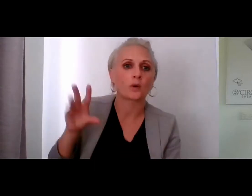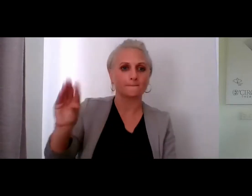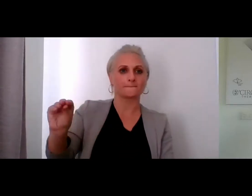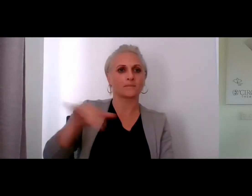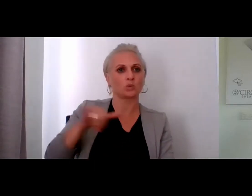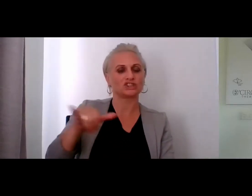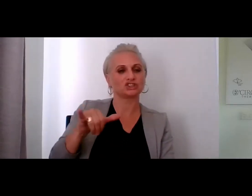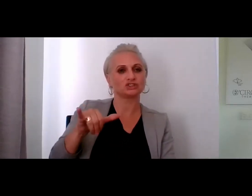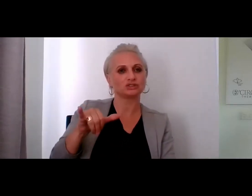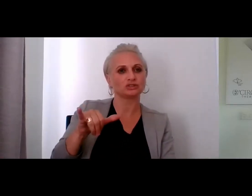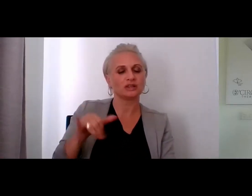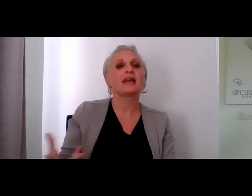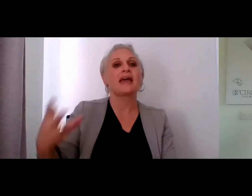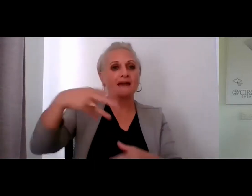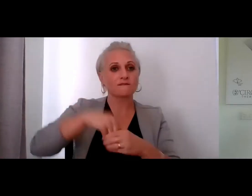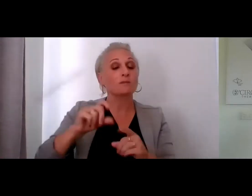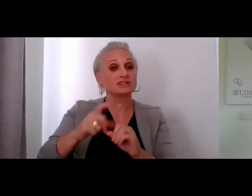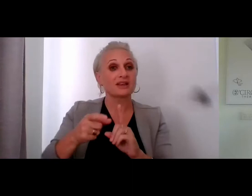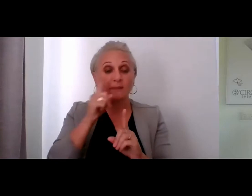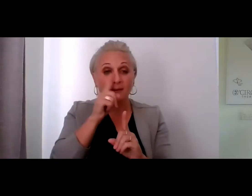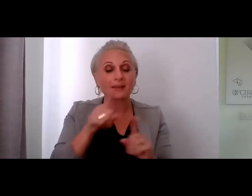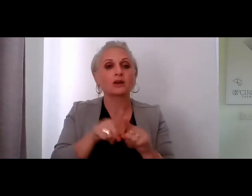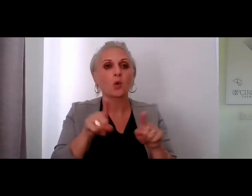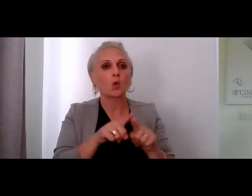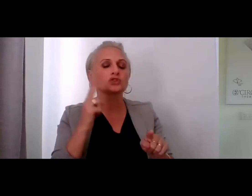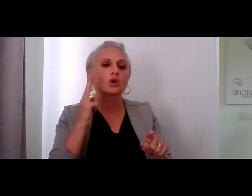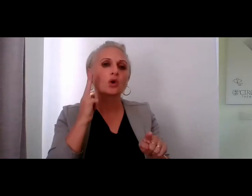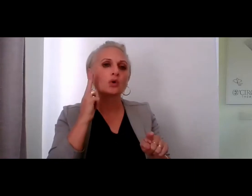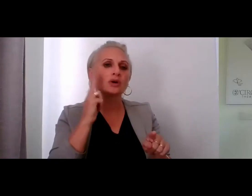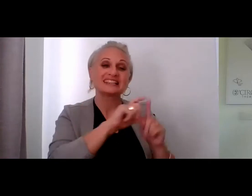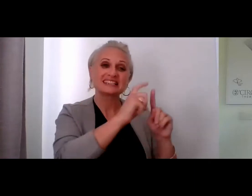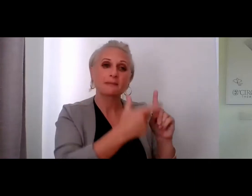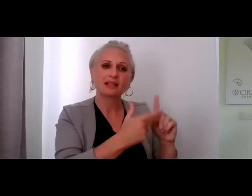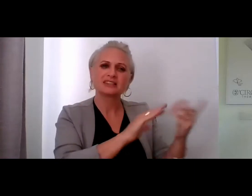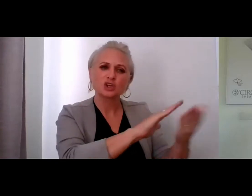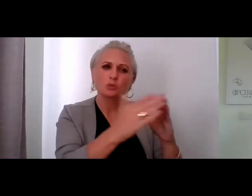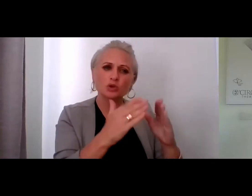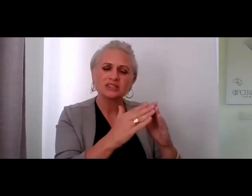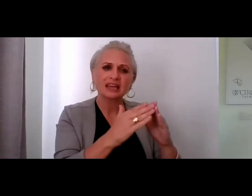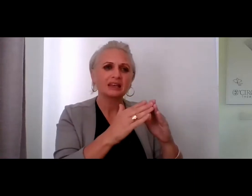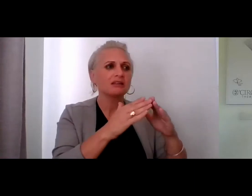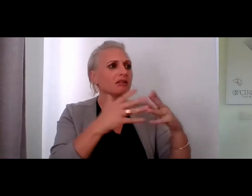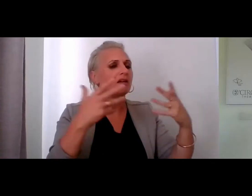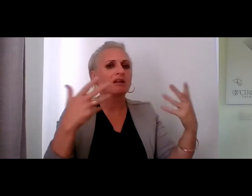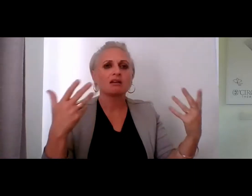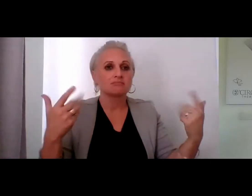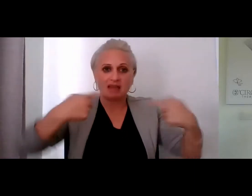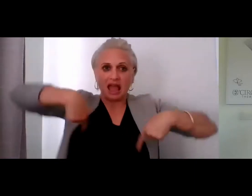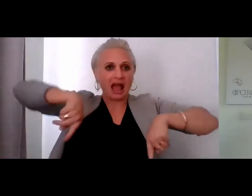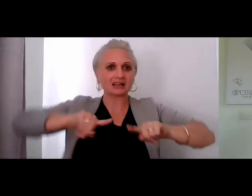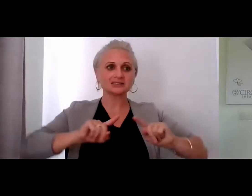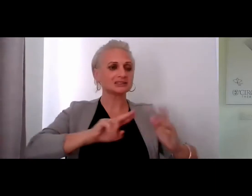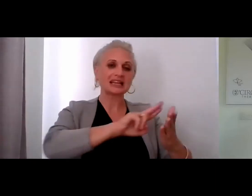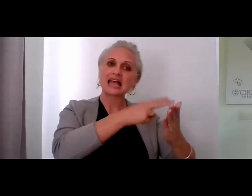Involvement of disabled people and the disability sector as artists, as audience members, and